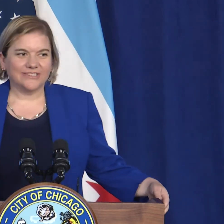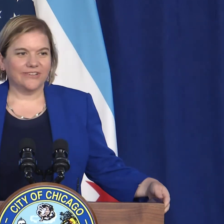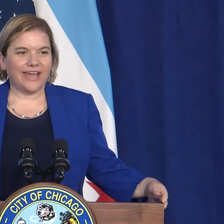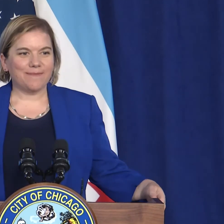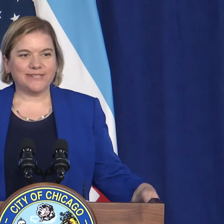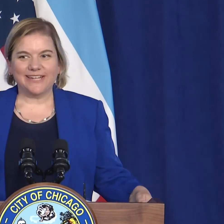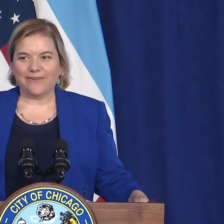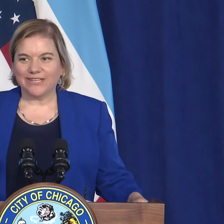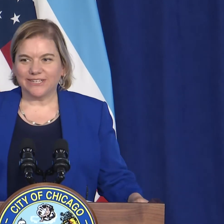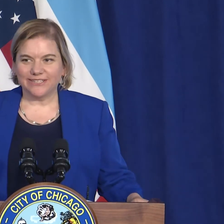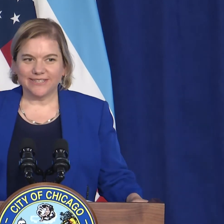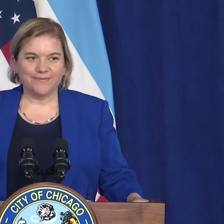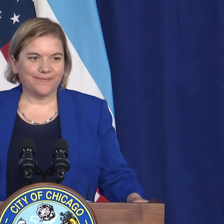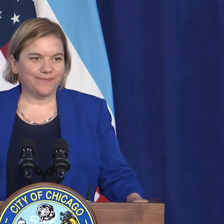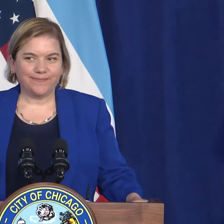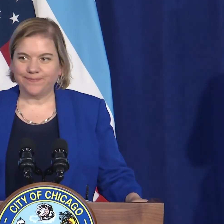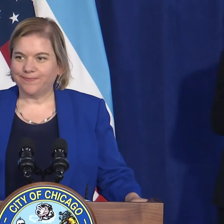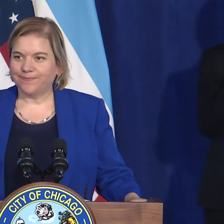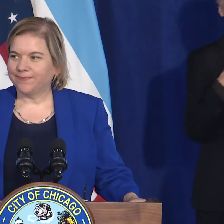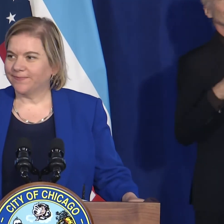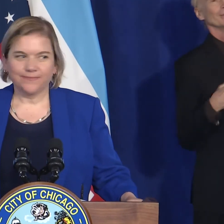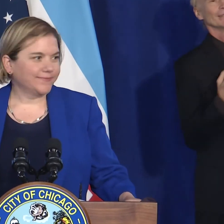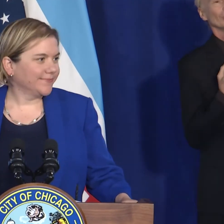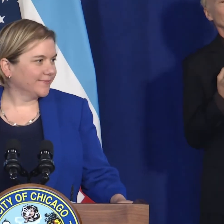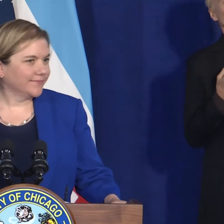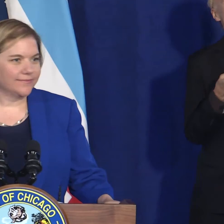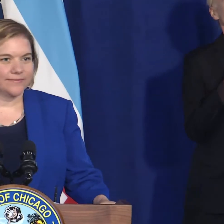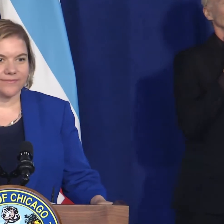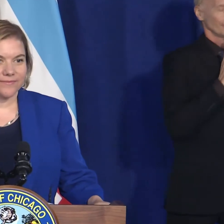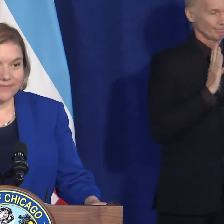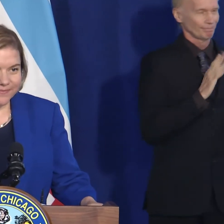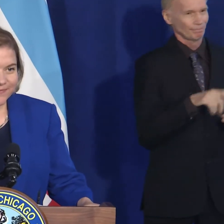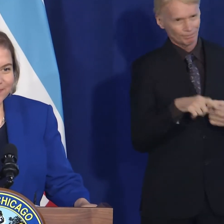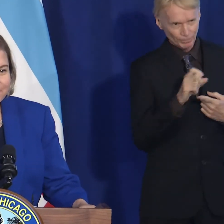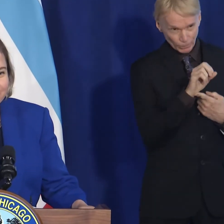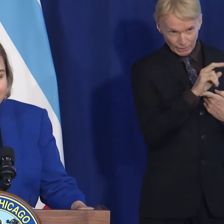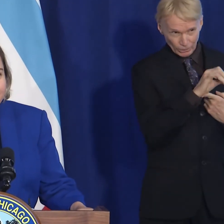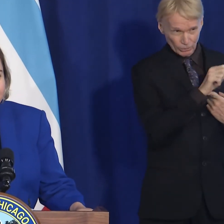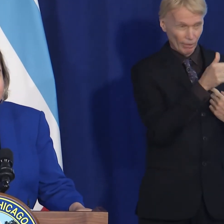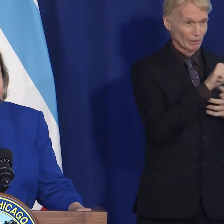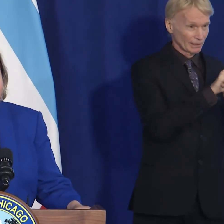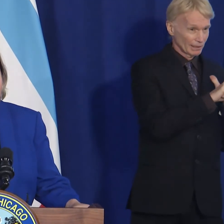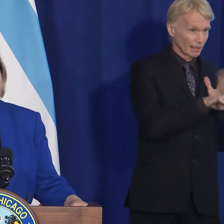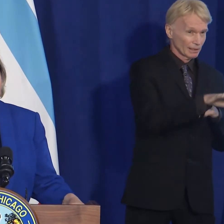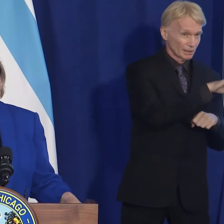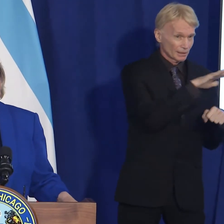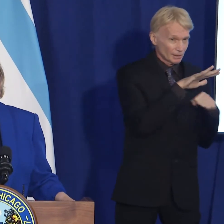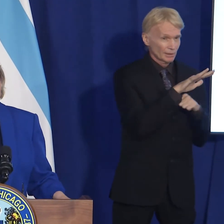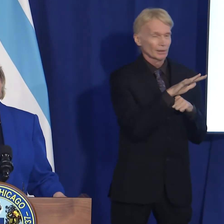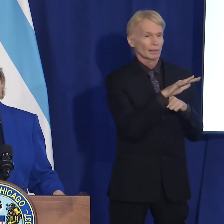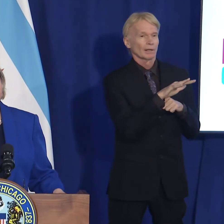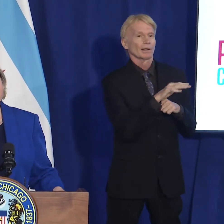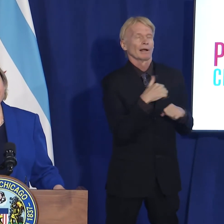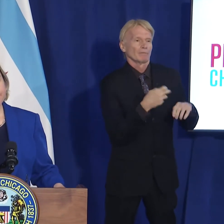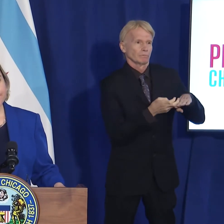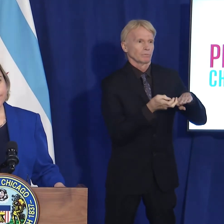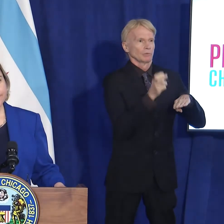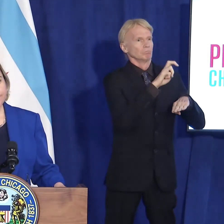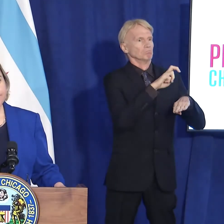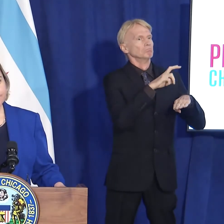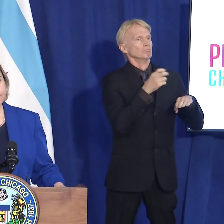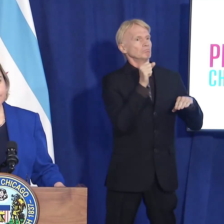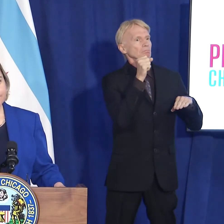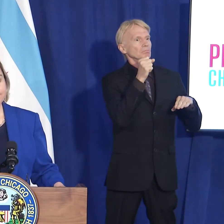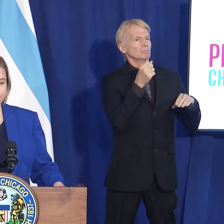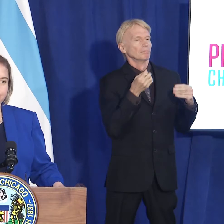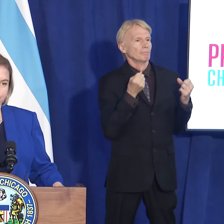Thank you, Dr. Luna. Happy to take questions. Hi, it seems in Ohio and possibly other states, incentives did lead to a big jump in vaccinations, but the